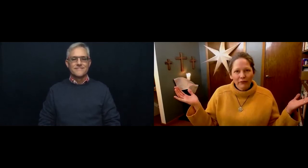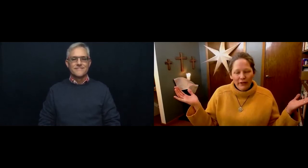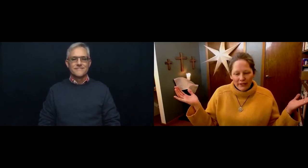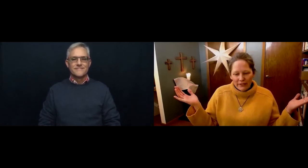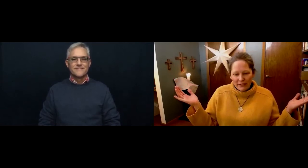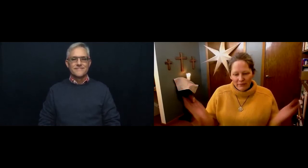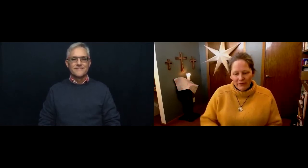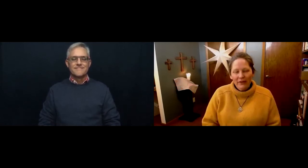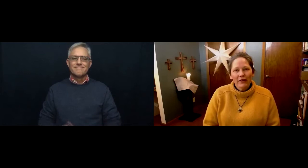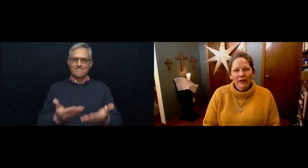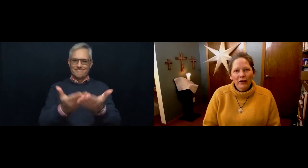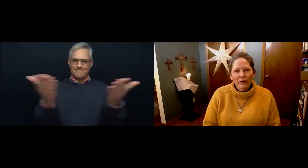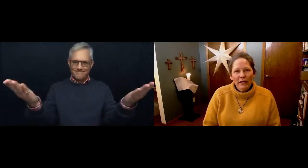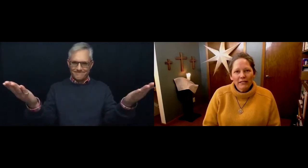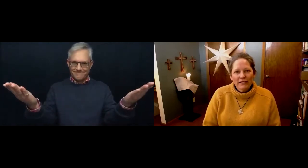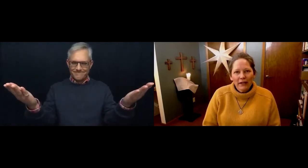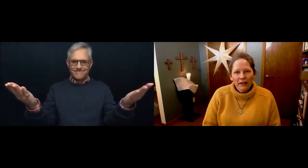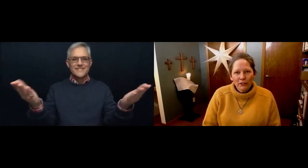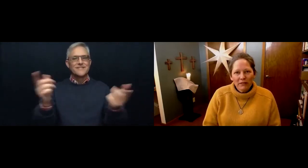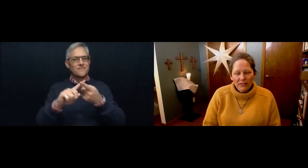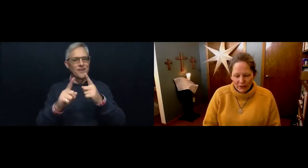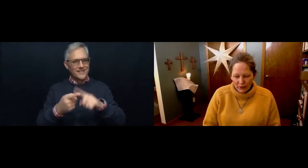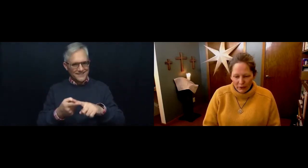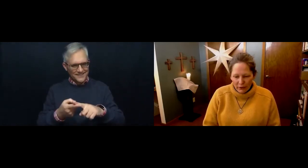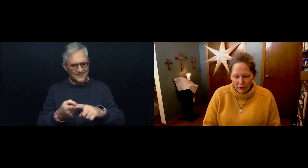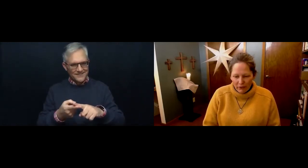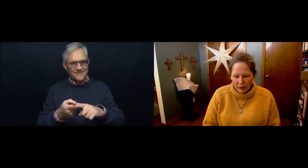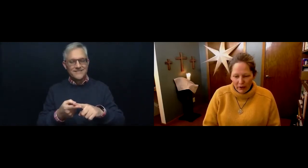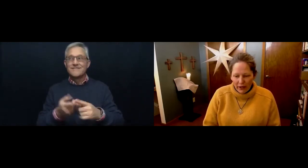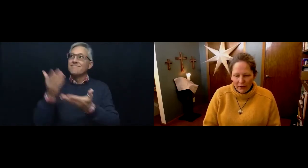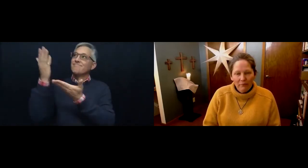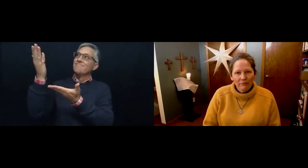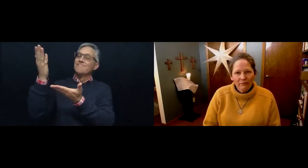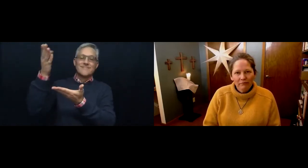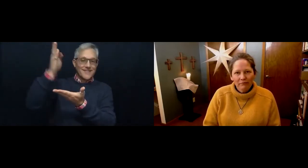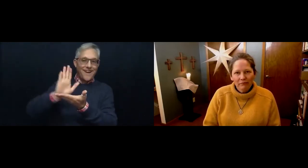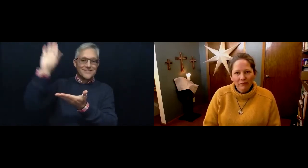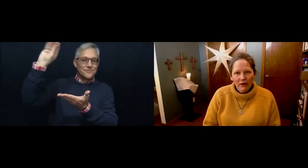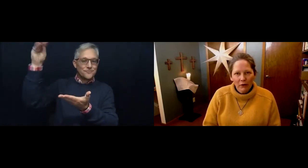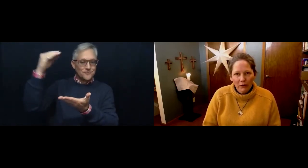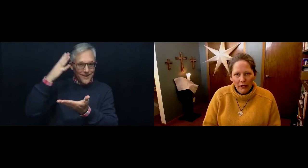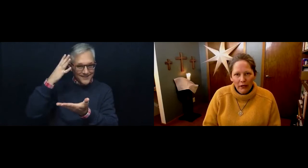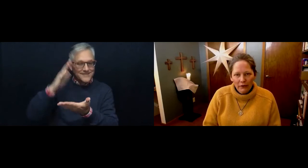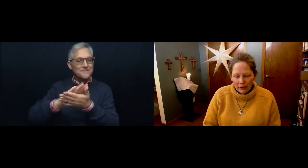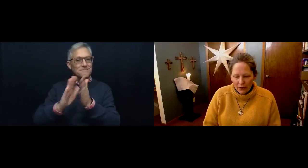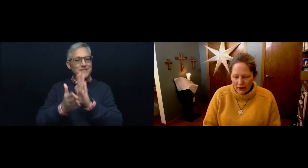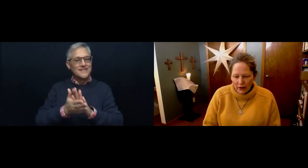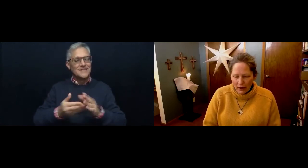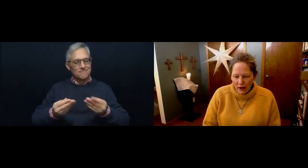My friends, grace and peace to you from our God, our